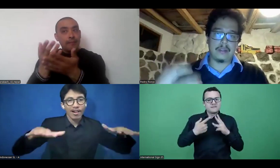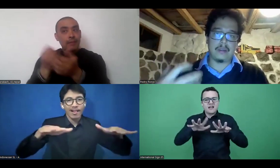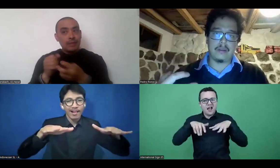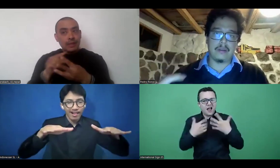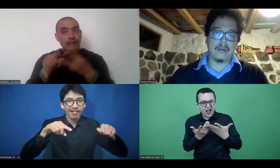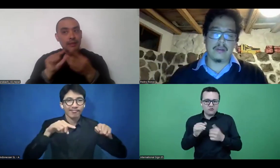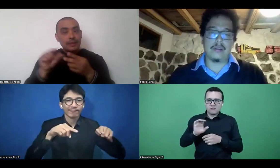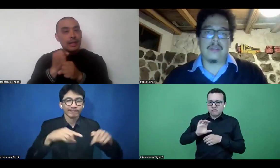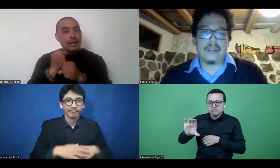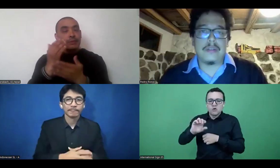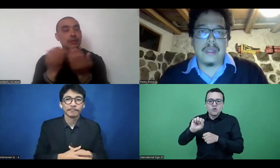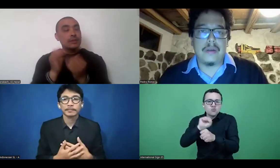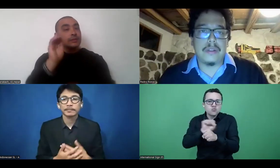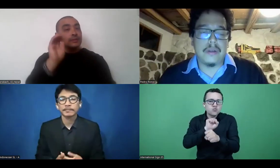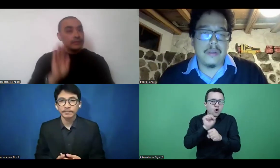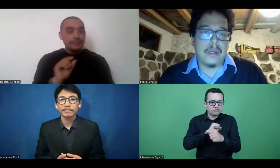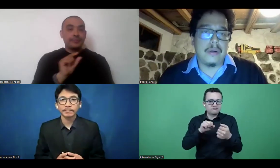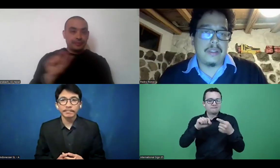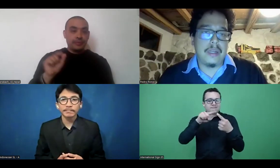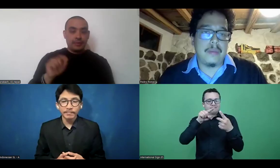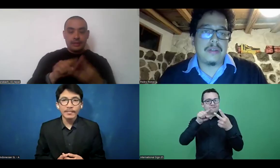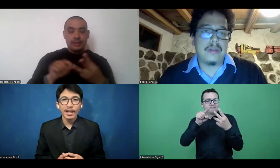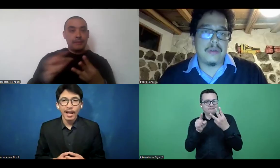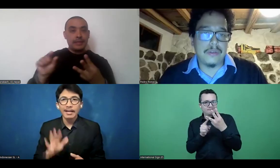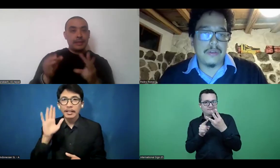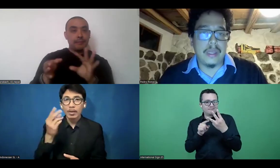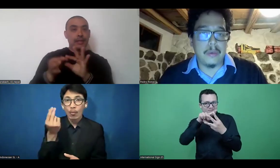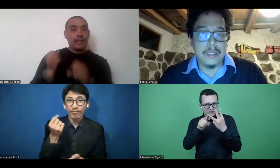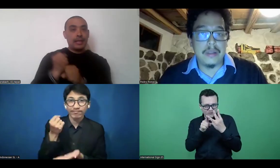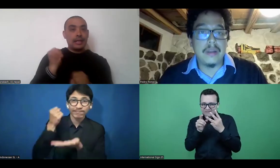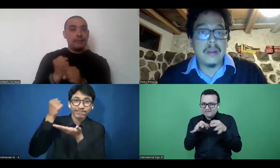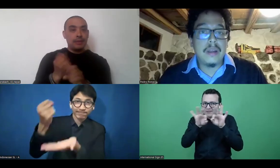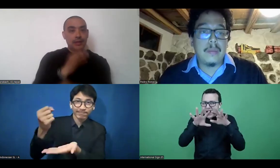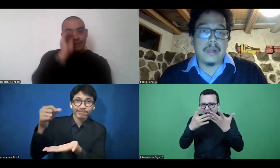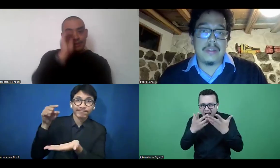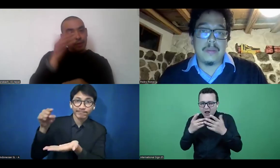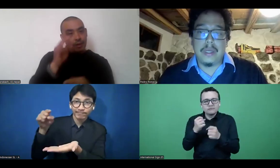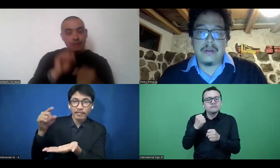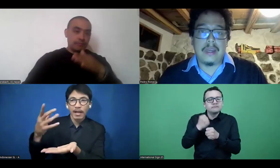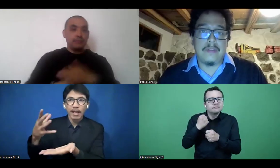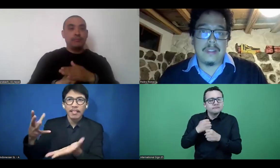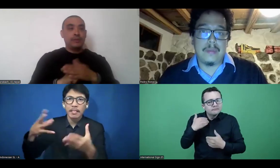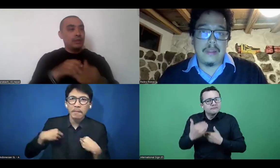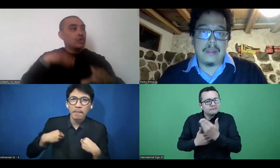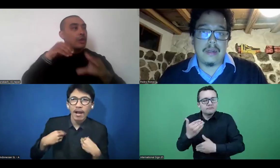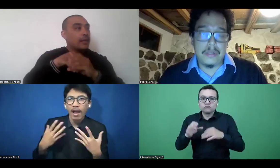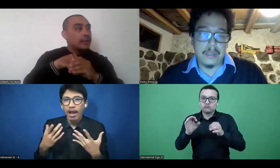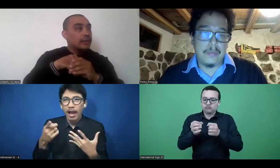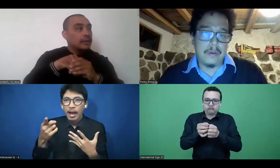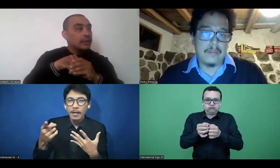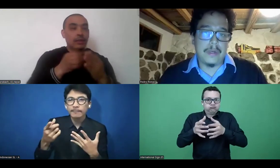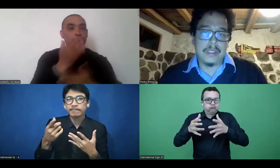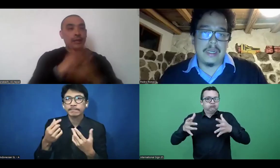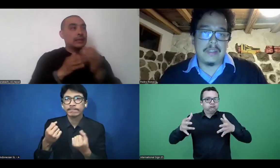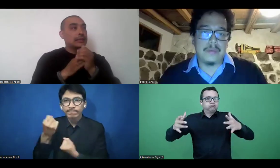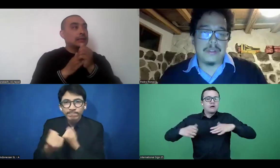areas, in these 3 cross-cutting priorities that I mentioned, is also by increasing participation and visibility and leadership